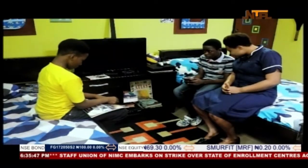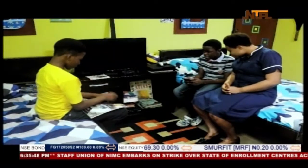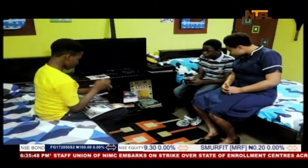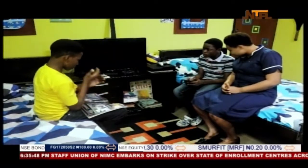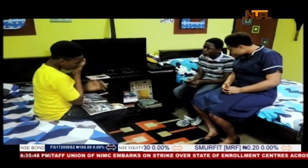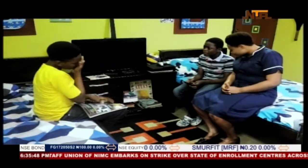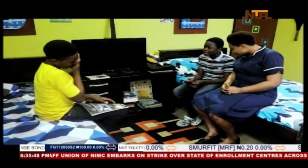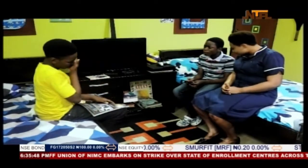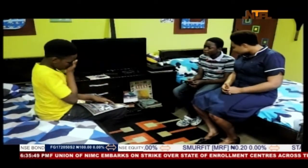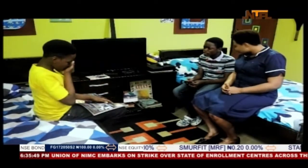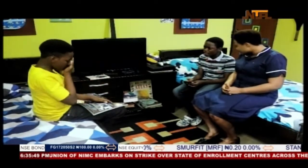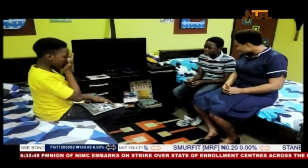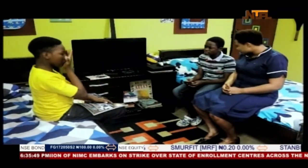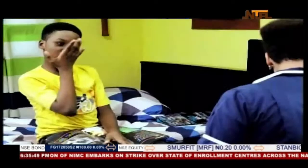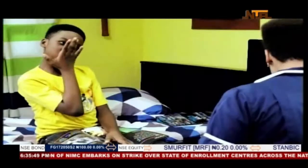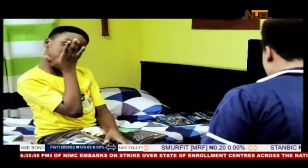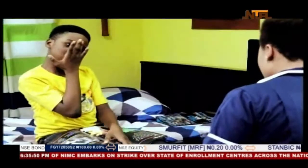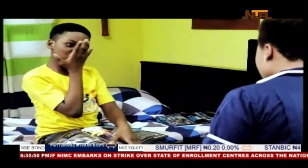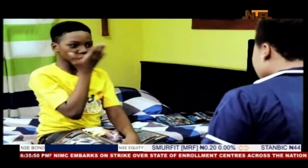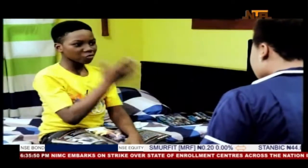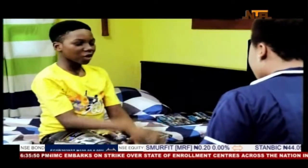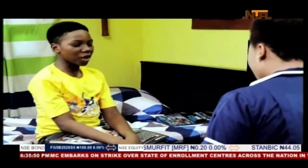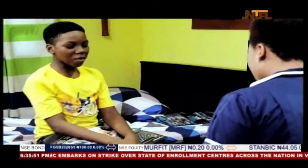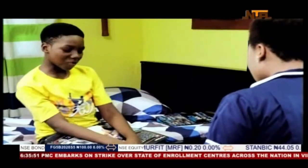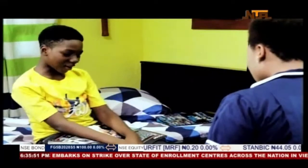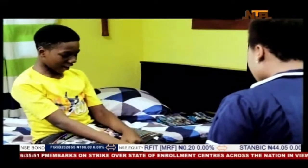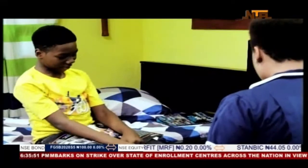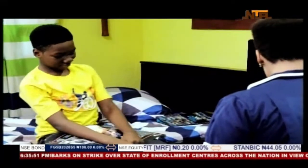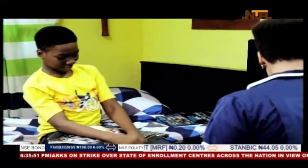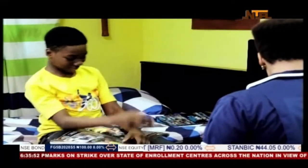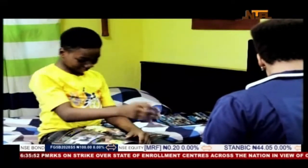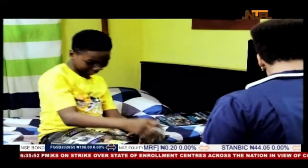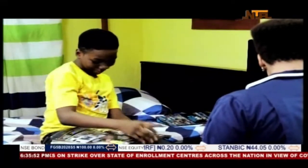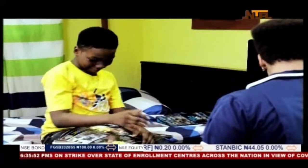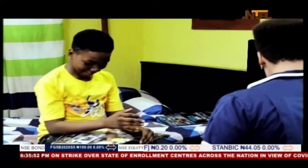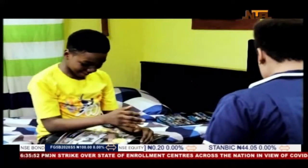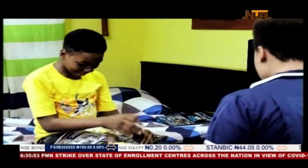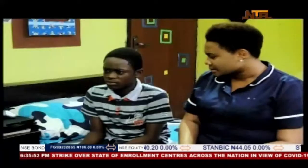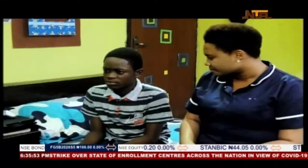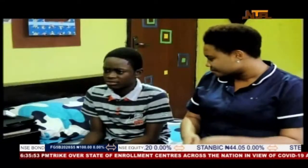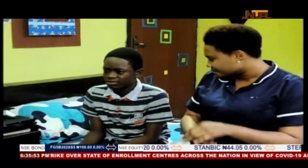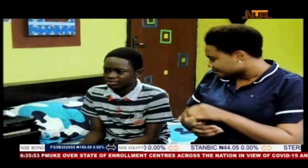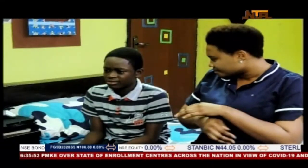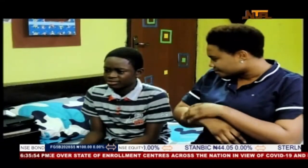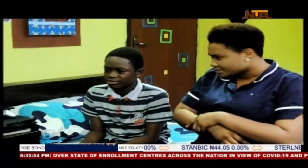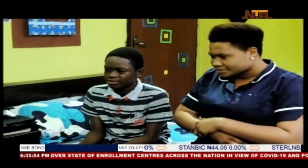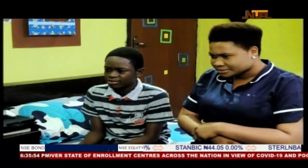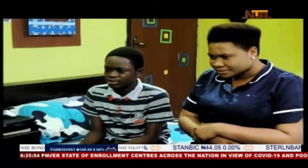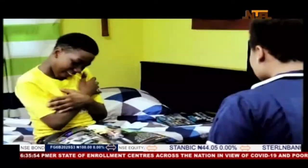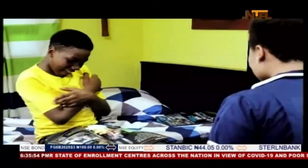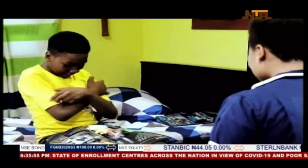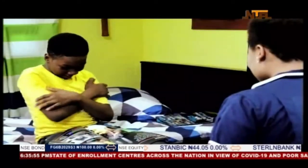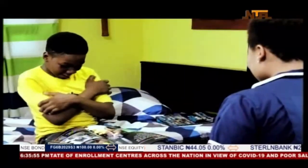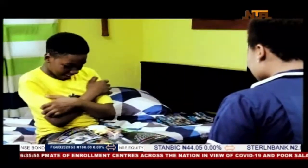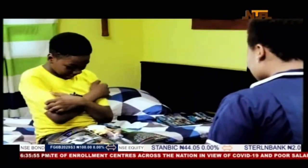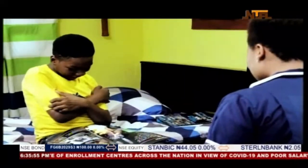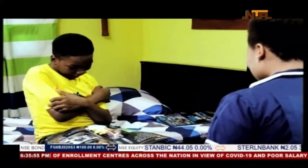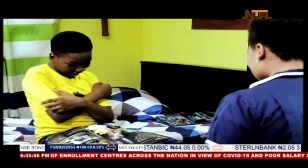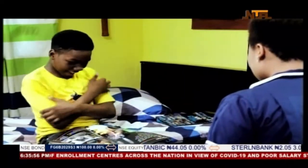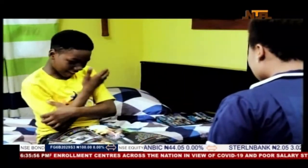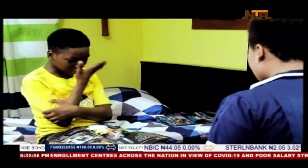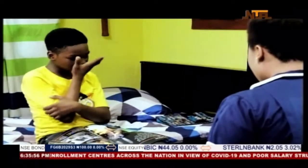not concern me who started it, but stop it. Hey, Bukajari. I want you to help me and set my phone. Set? Hey, I want to be